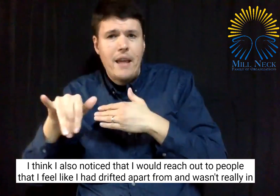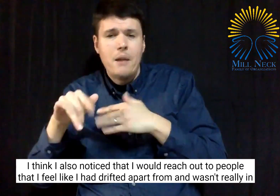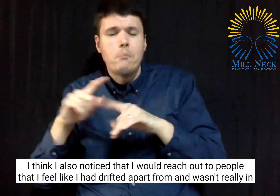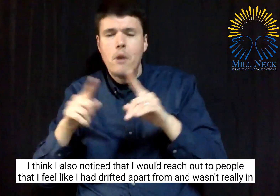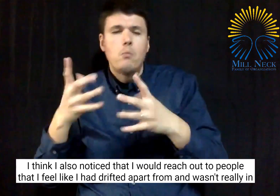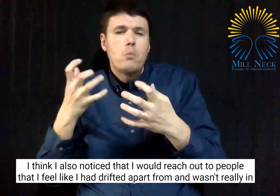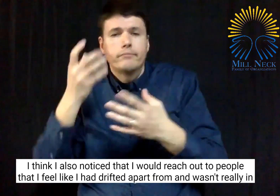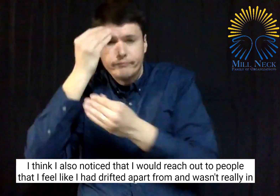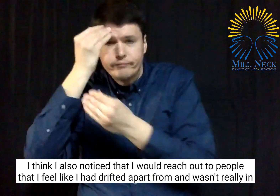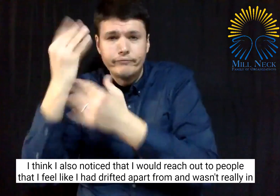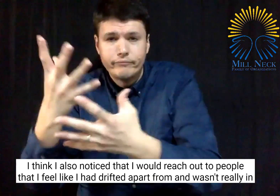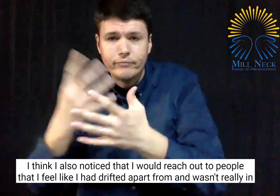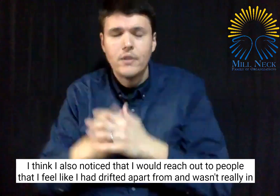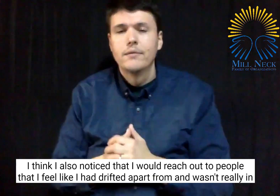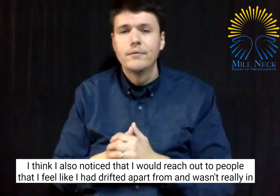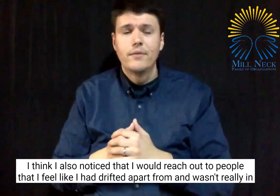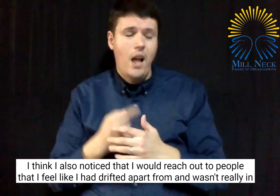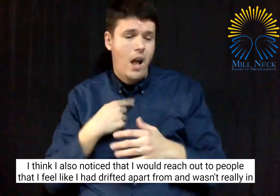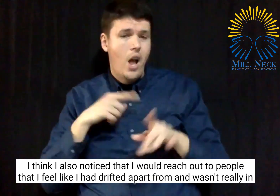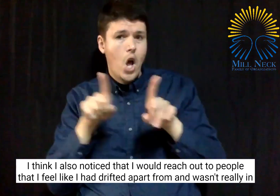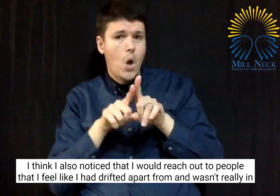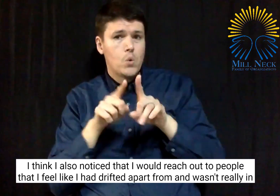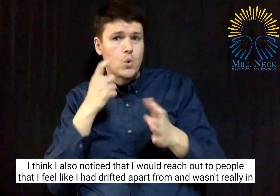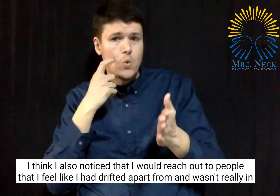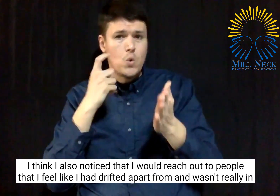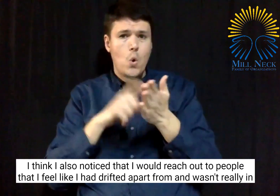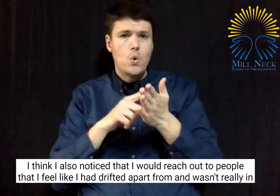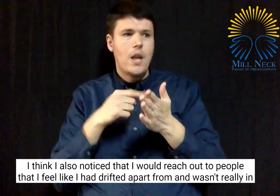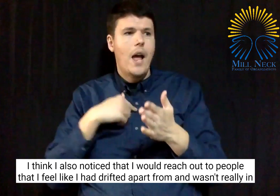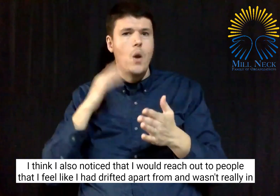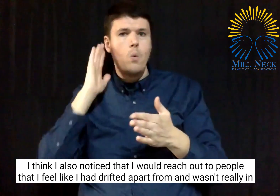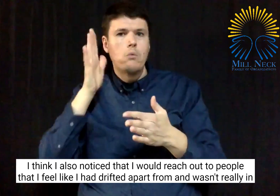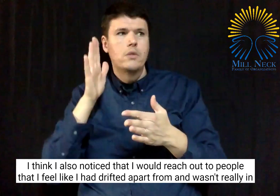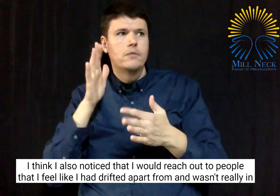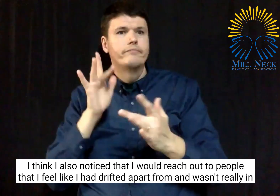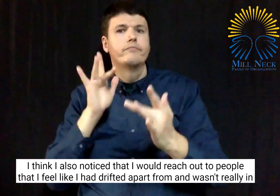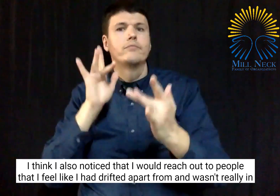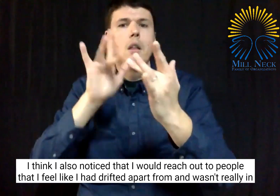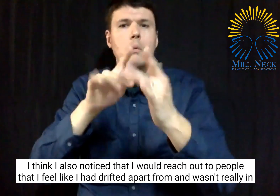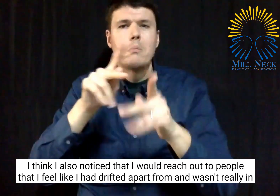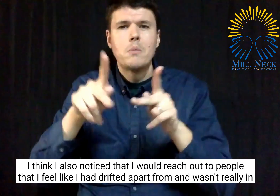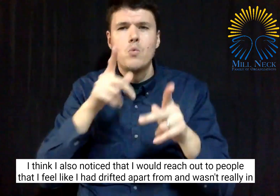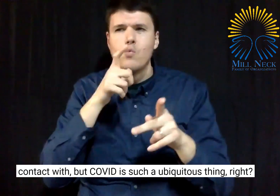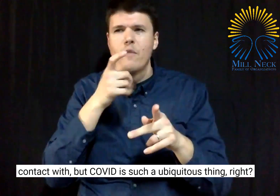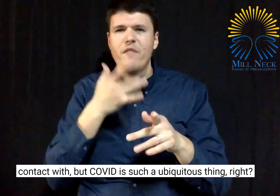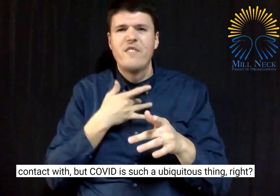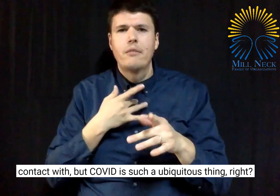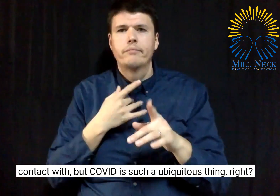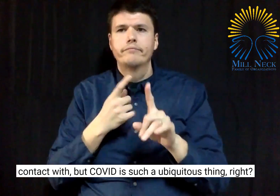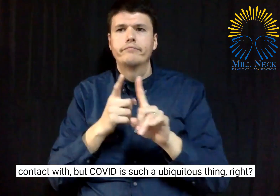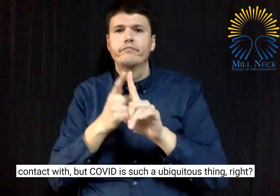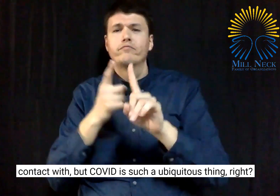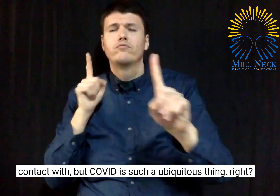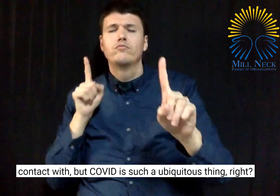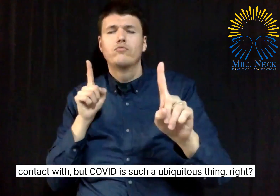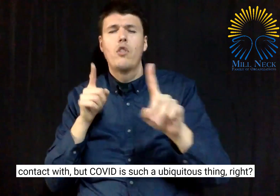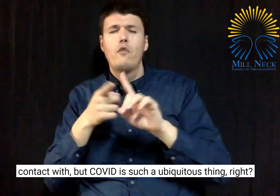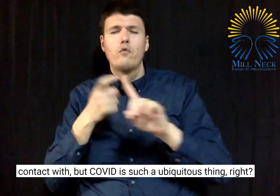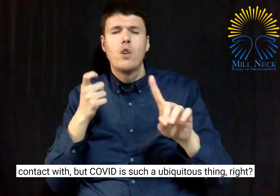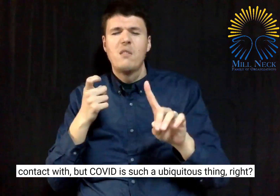also noticed that I would reach out to people that I feel like I had drifted apart from and wasn't really in contact with. But COVID is such a ubiquitous